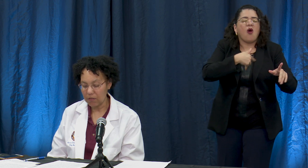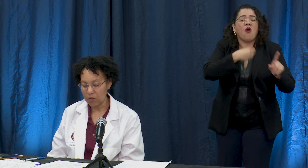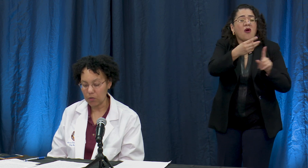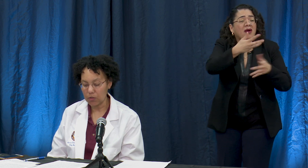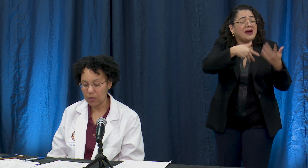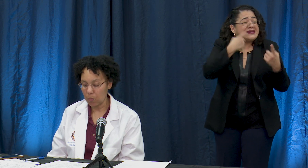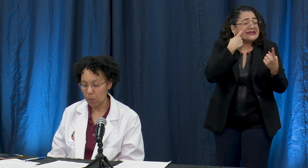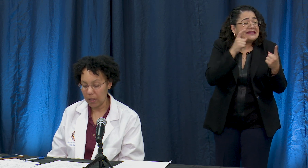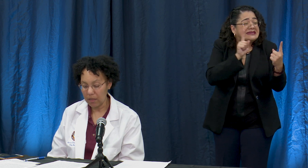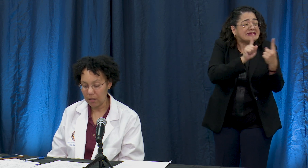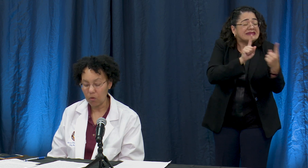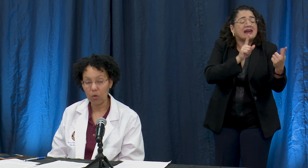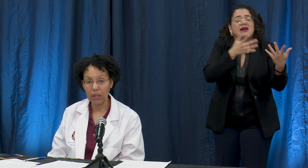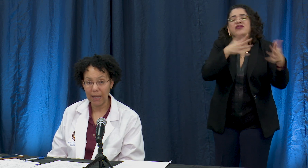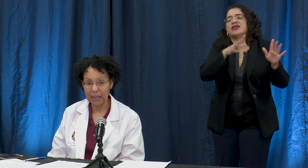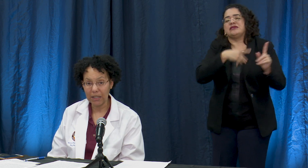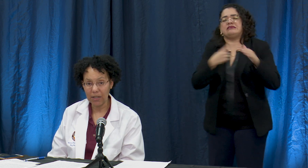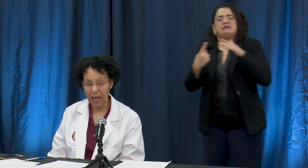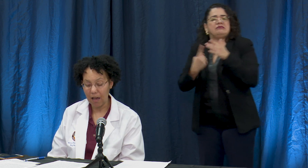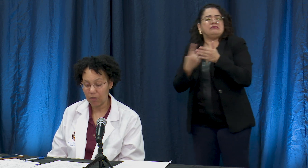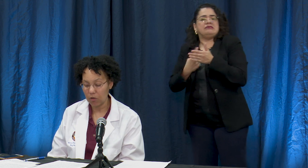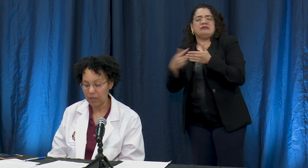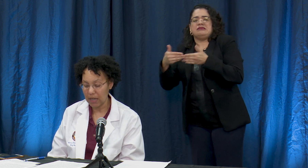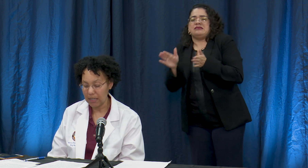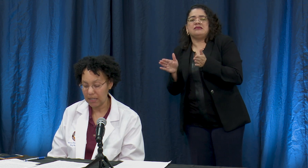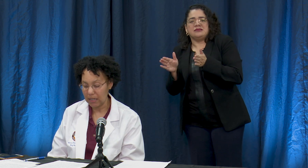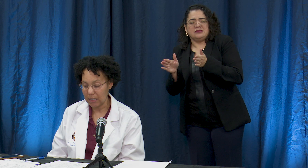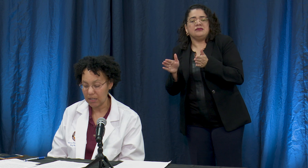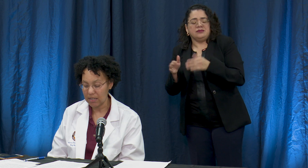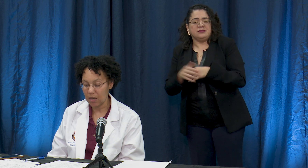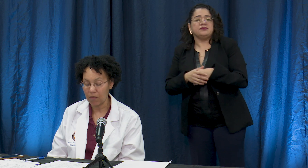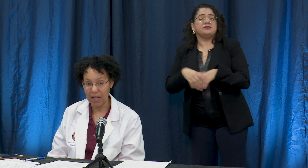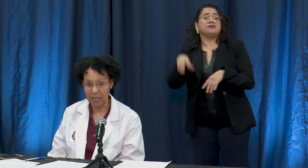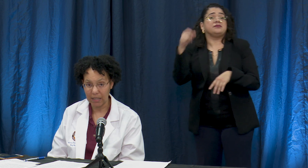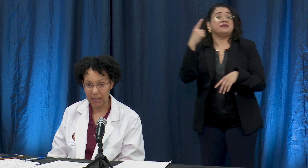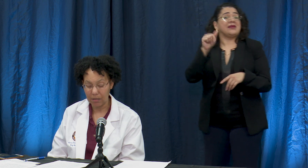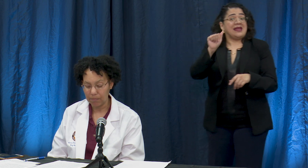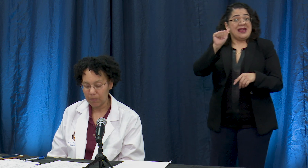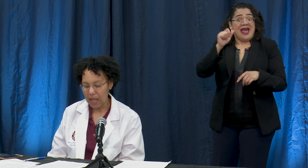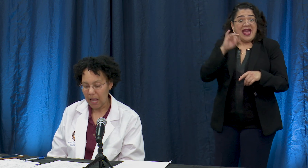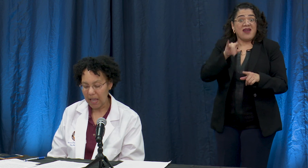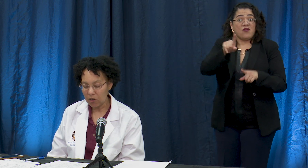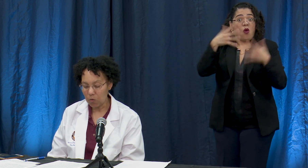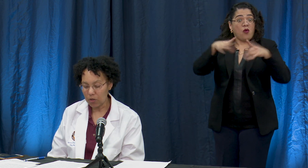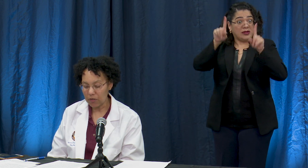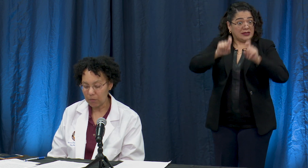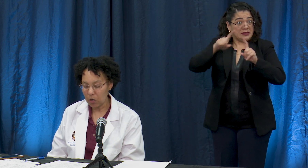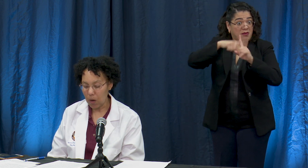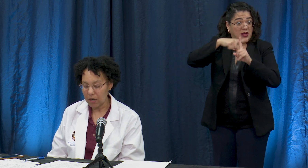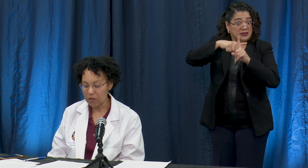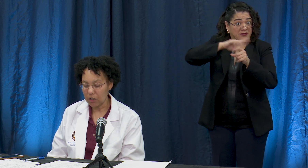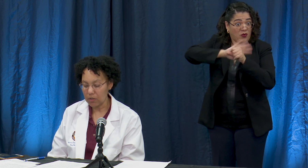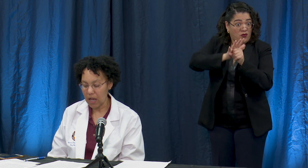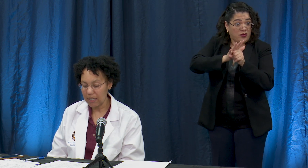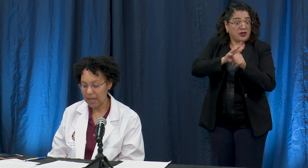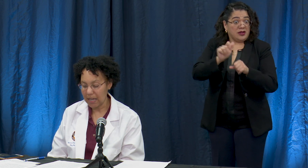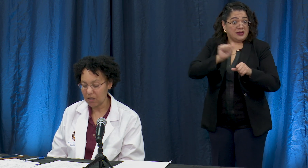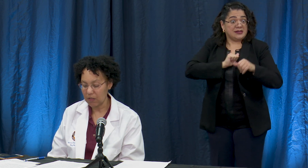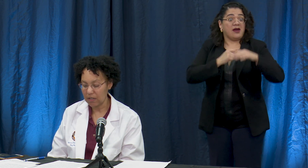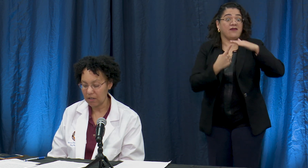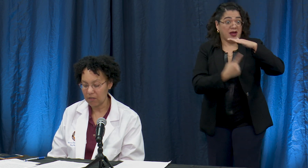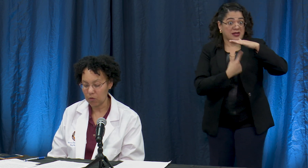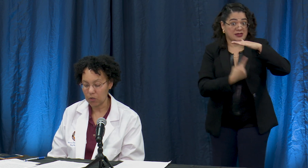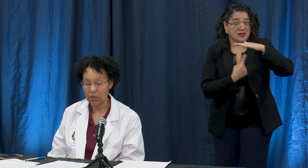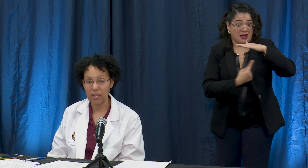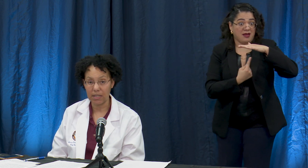requiring individuals with or likely to have COVID-19 to self-isolate, and an order that requires close contacts